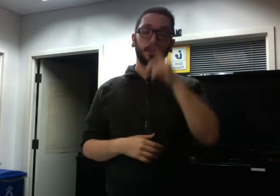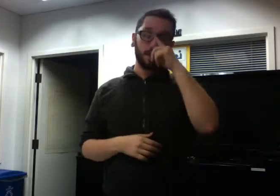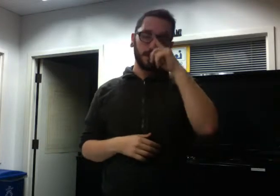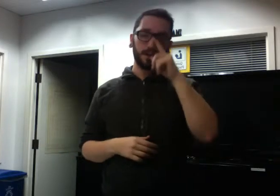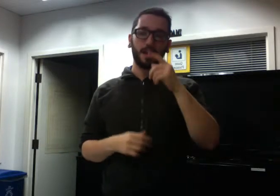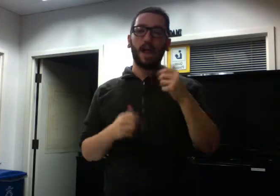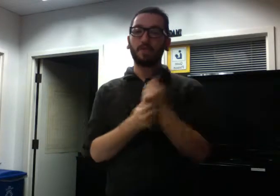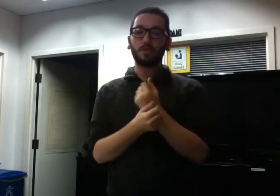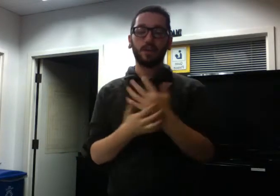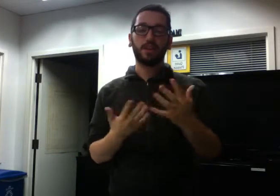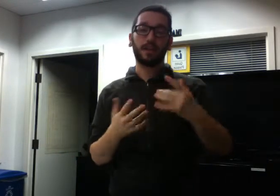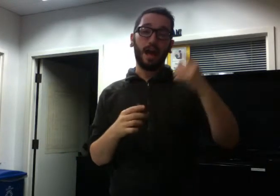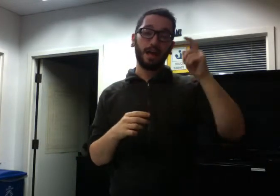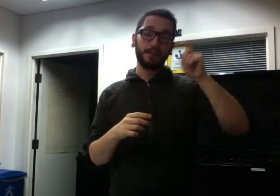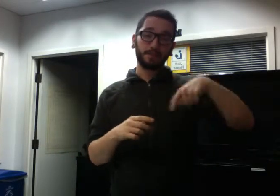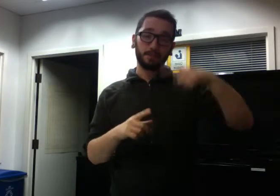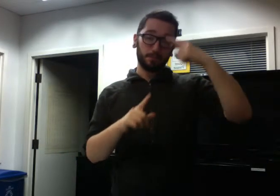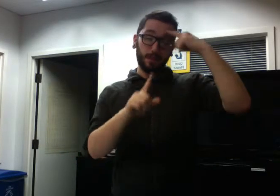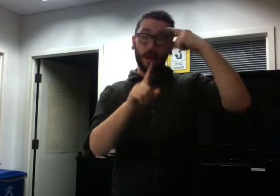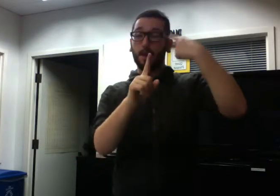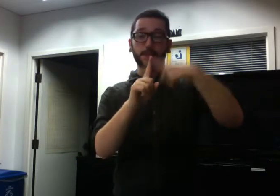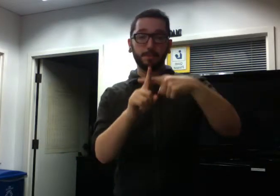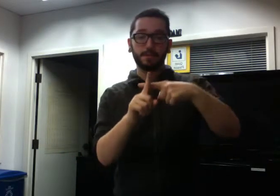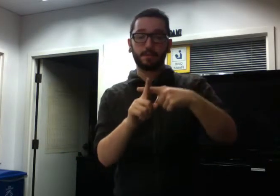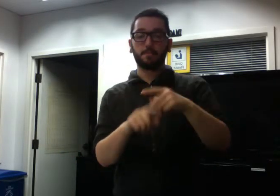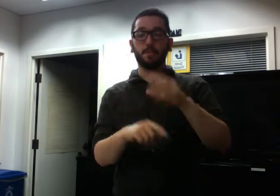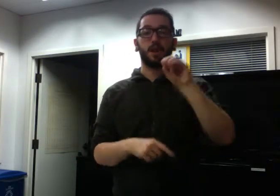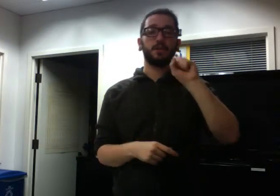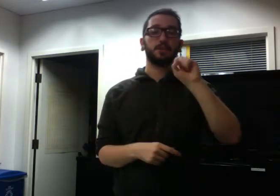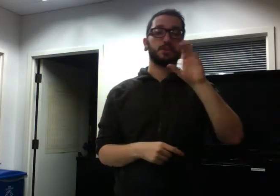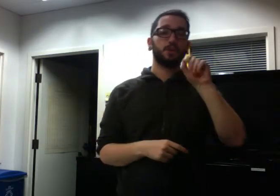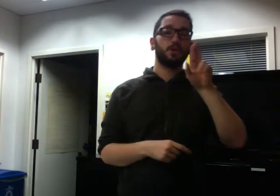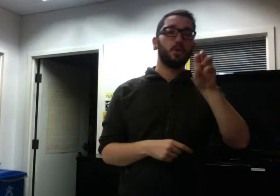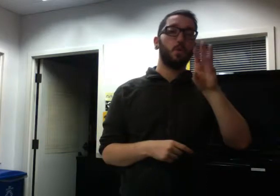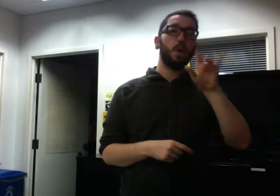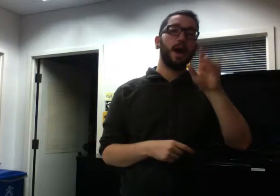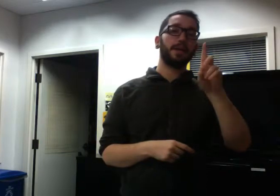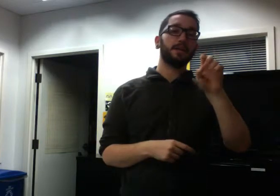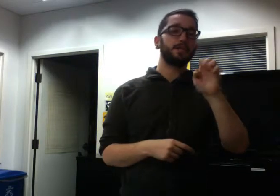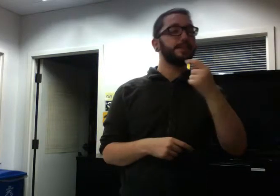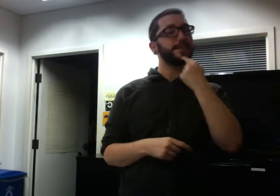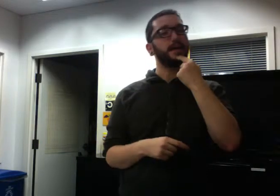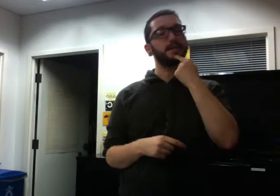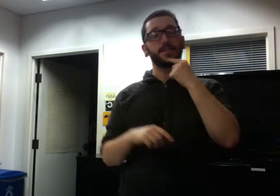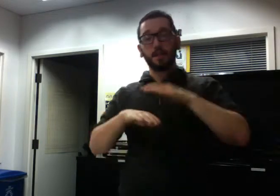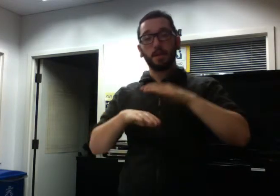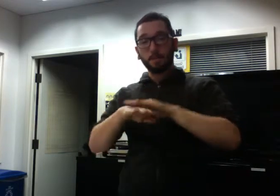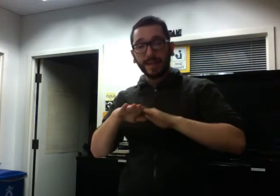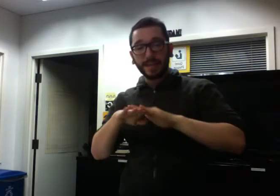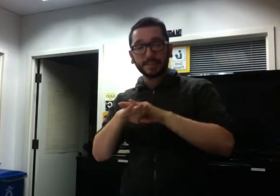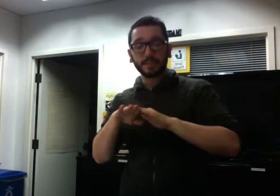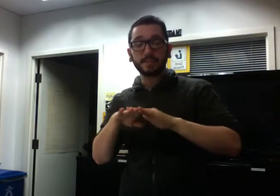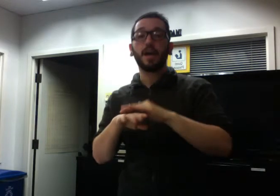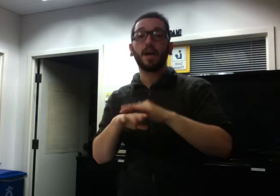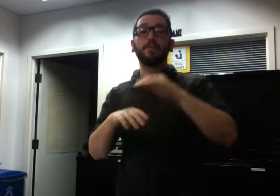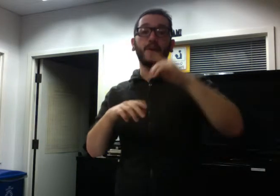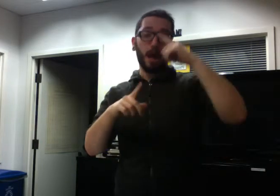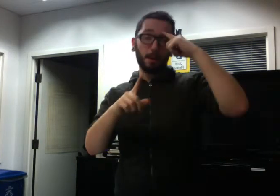said, the basis of optimism is sheer terror. But how can we get past our